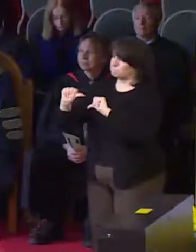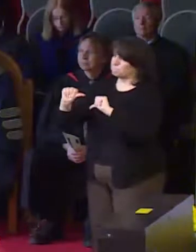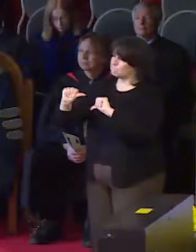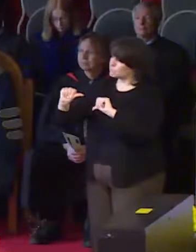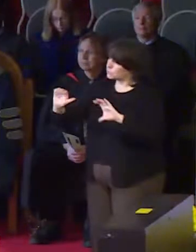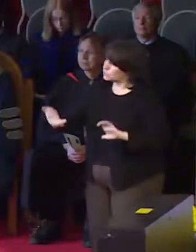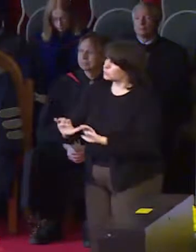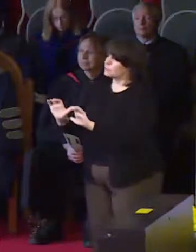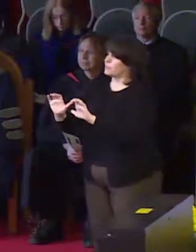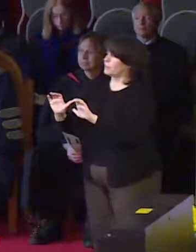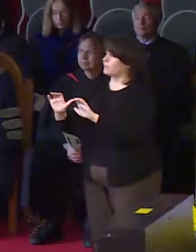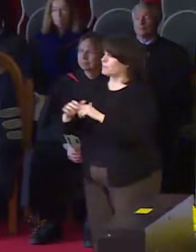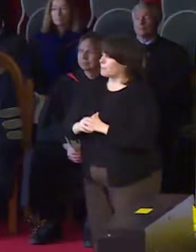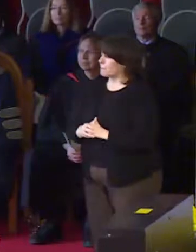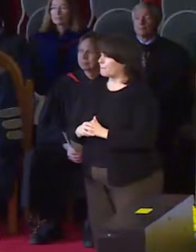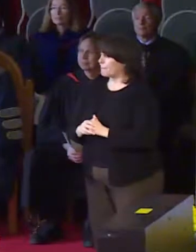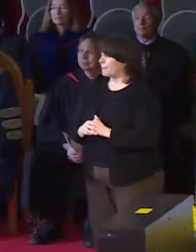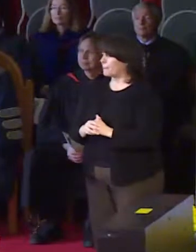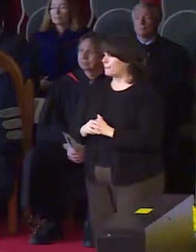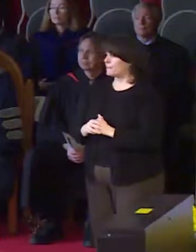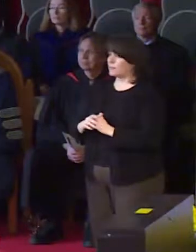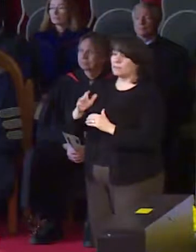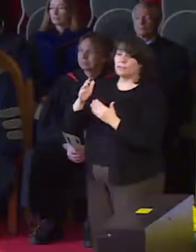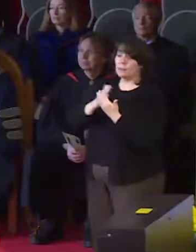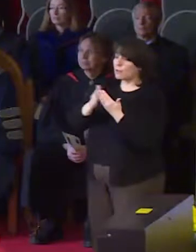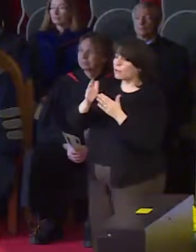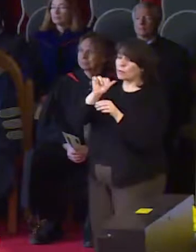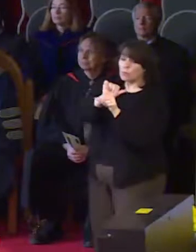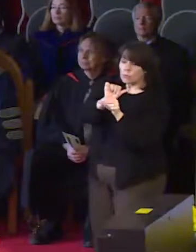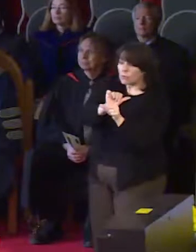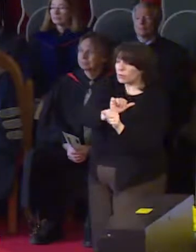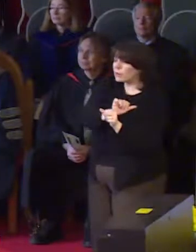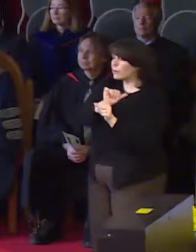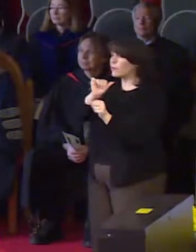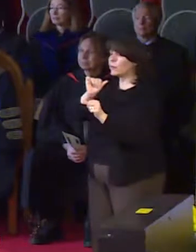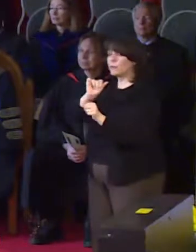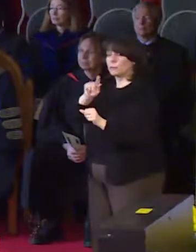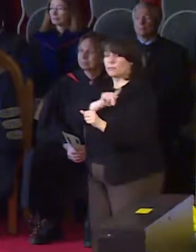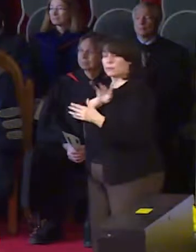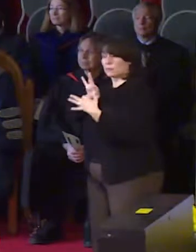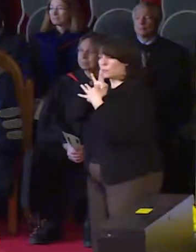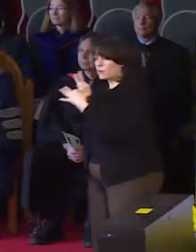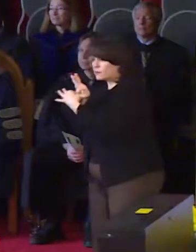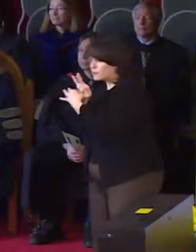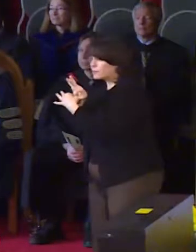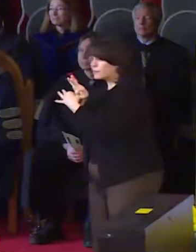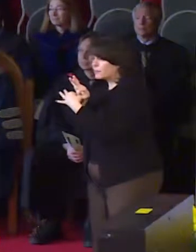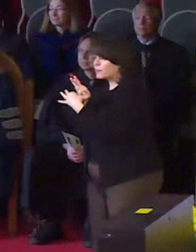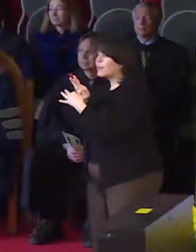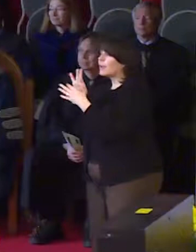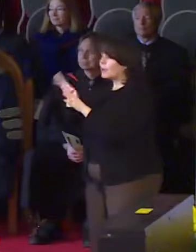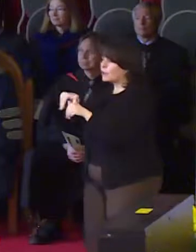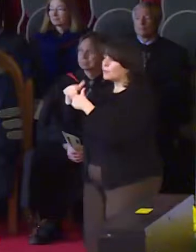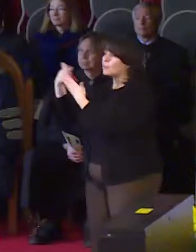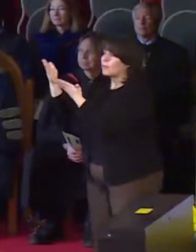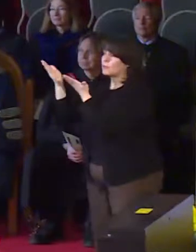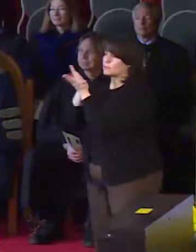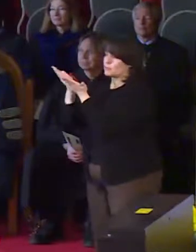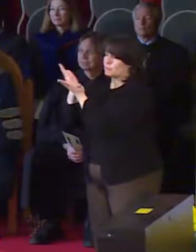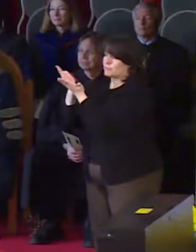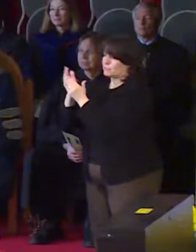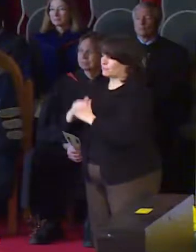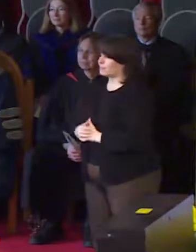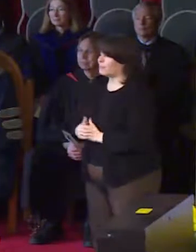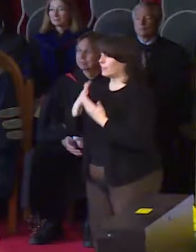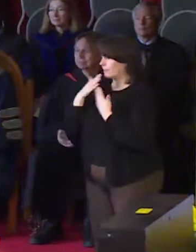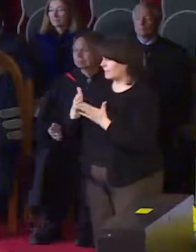and every experience that you encounter, to your work life, to your personal relationships, and to your service to society. Thank you very